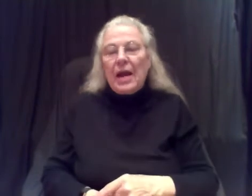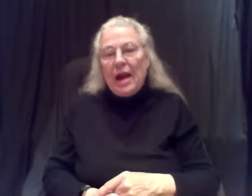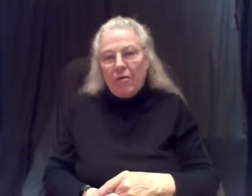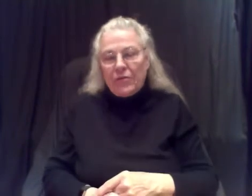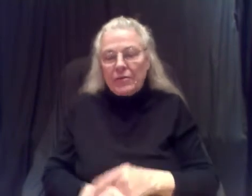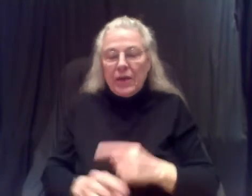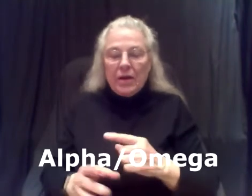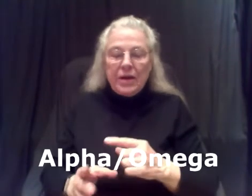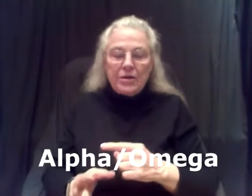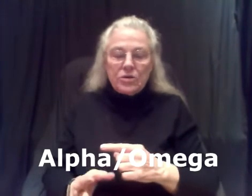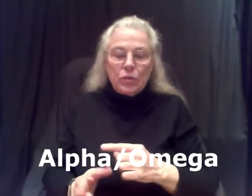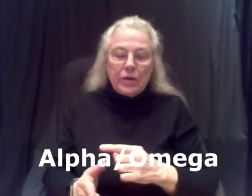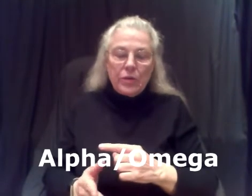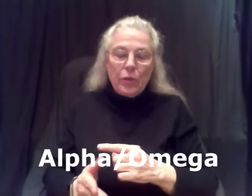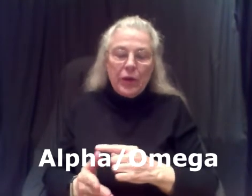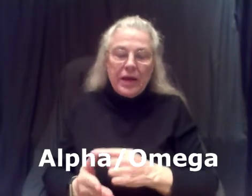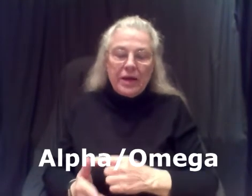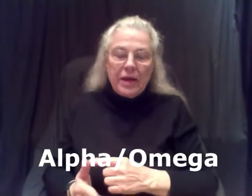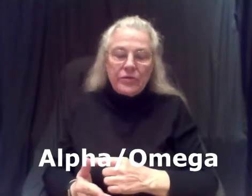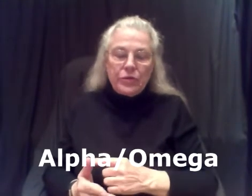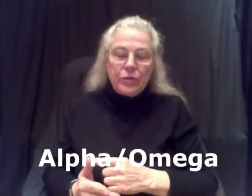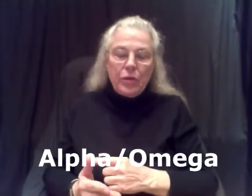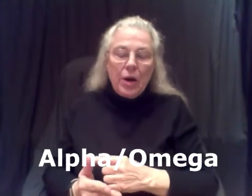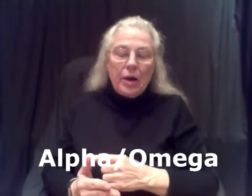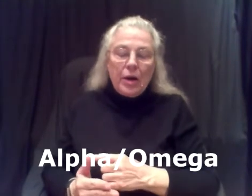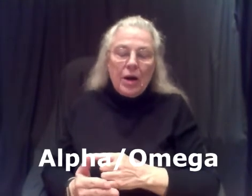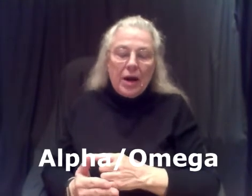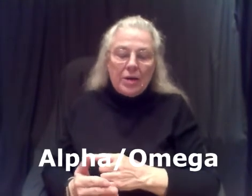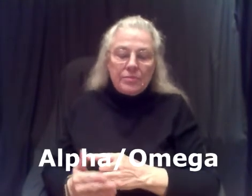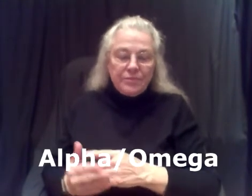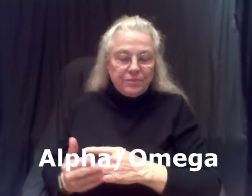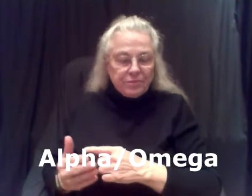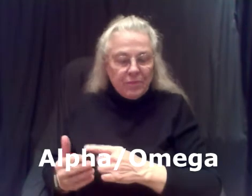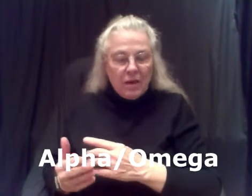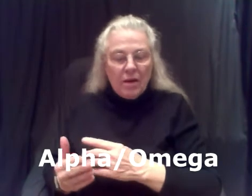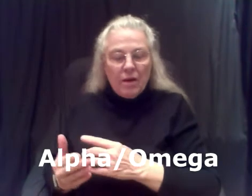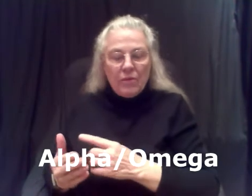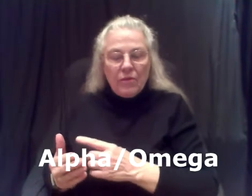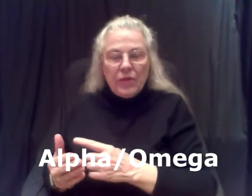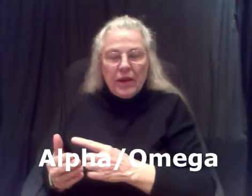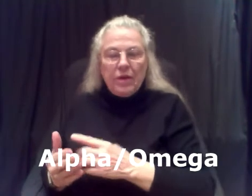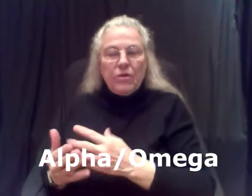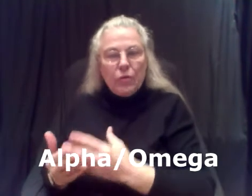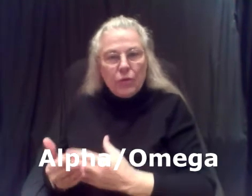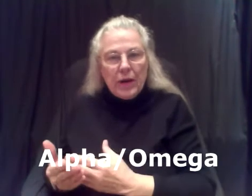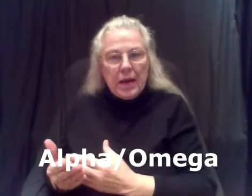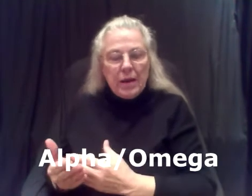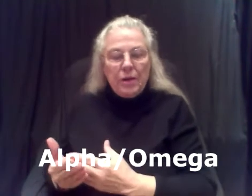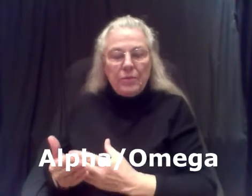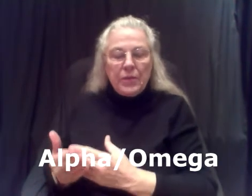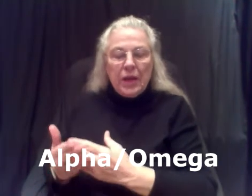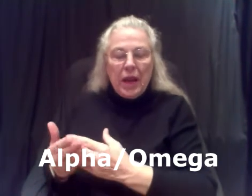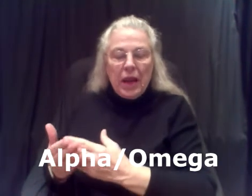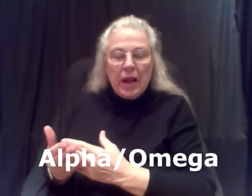Alpha. Now, here's where we get into um, the Greek, and